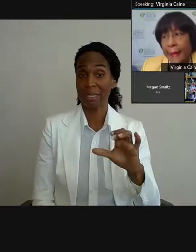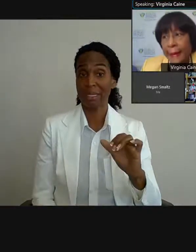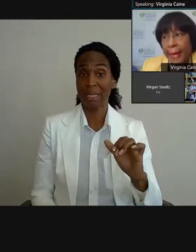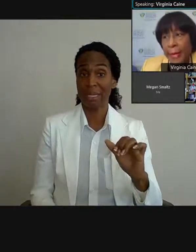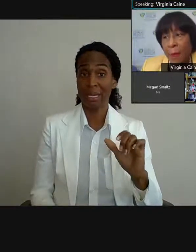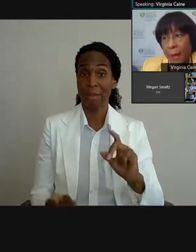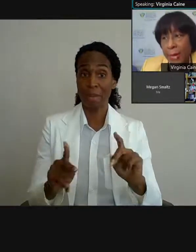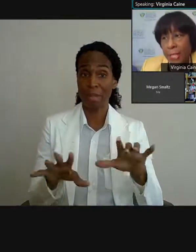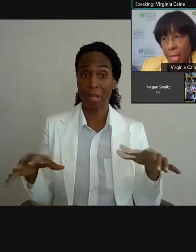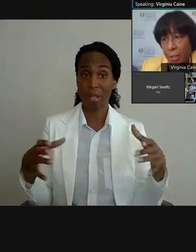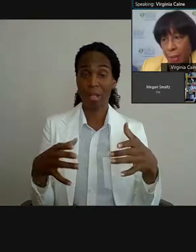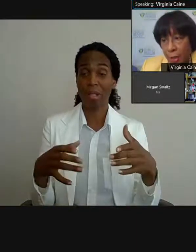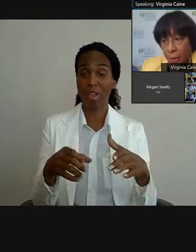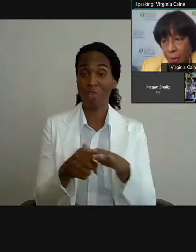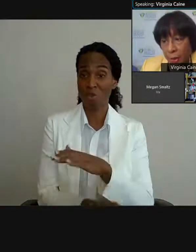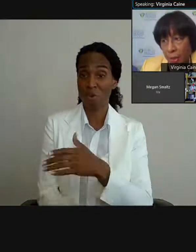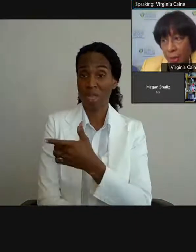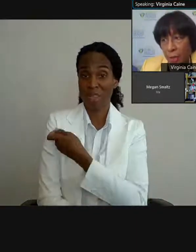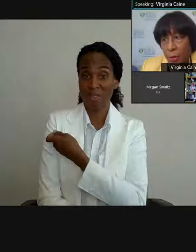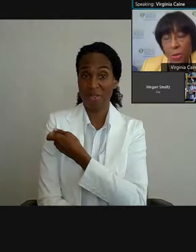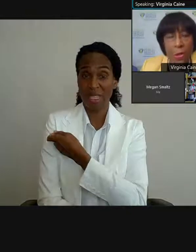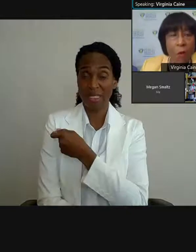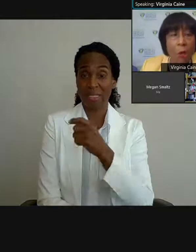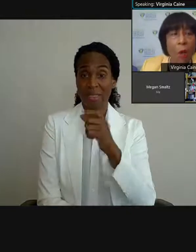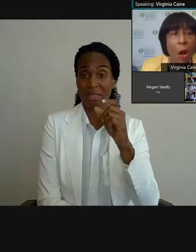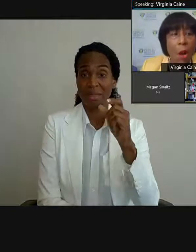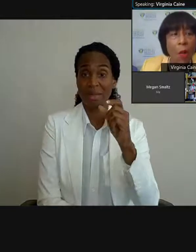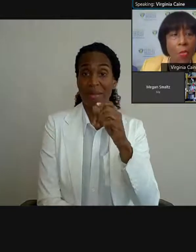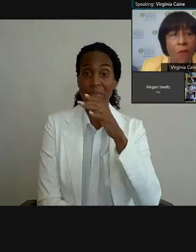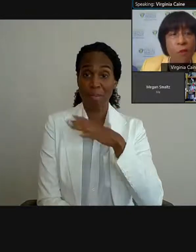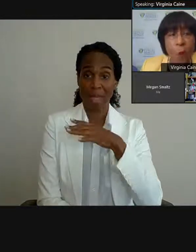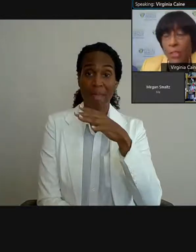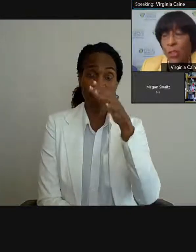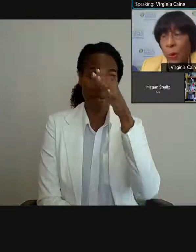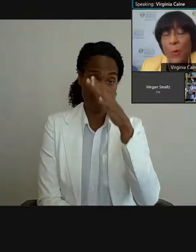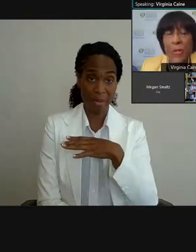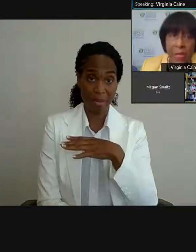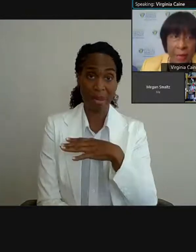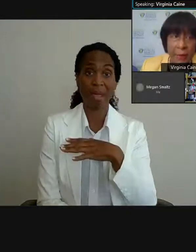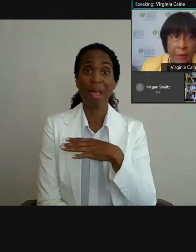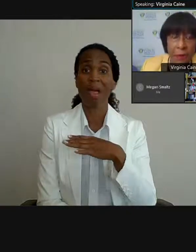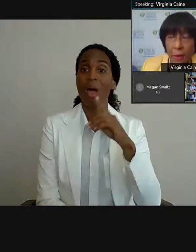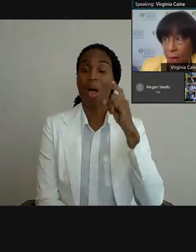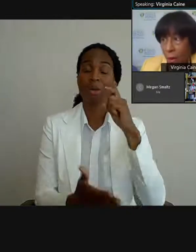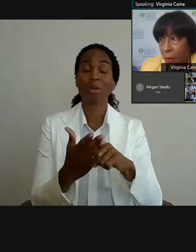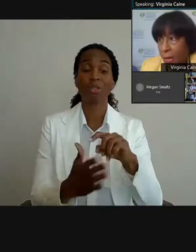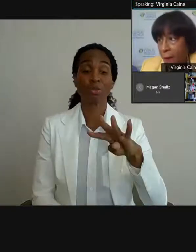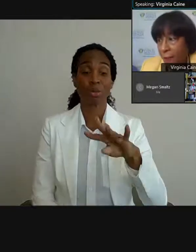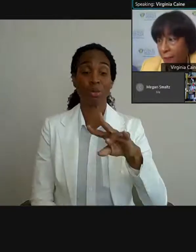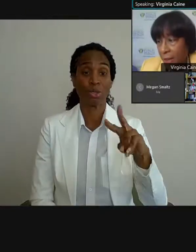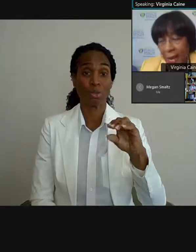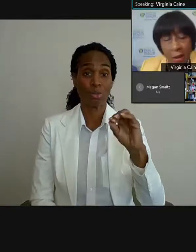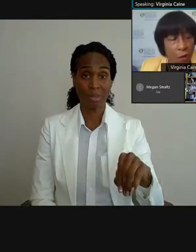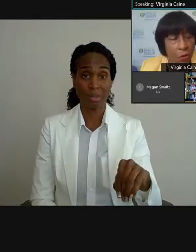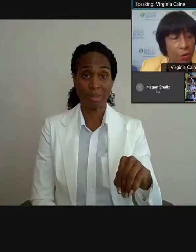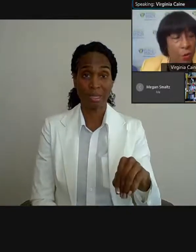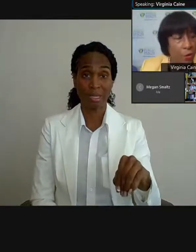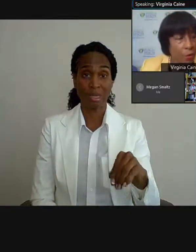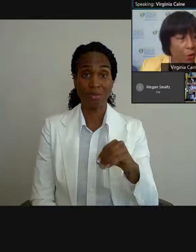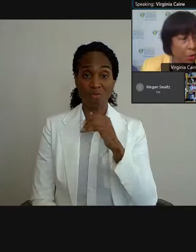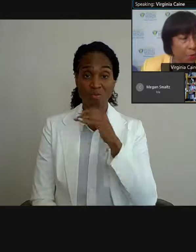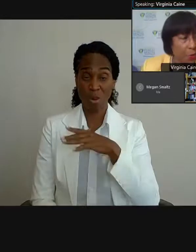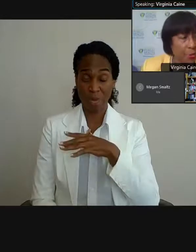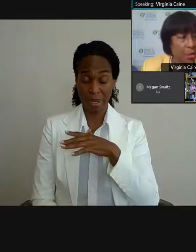fully vaccinated by gender. You will see overall that 42% are in our